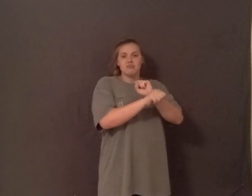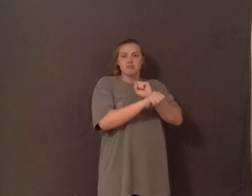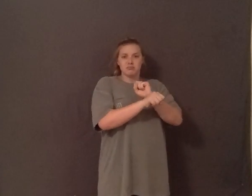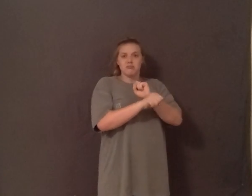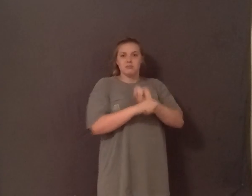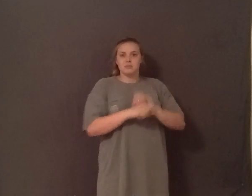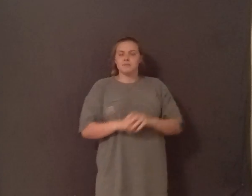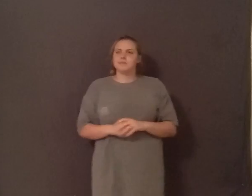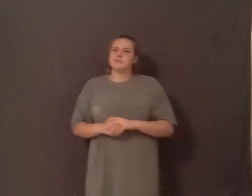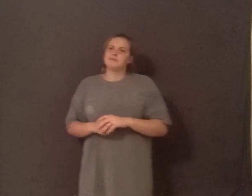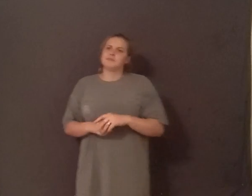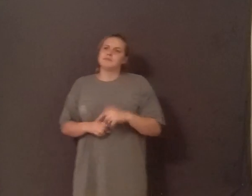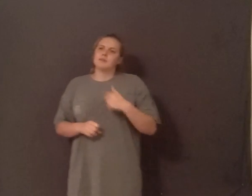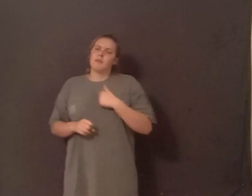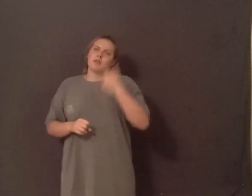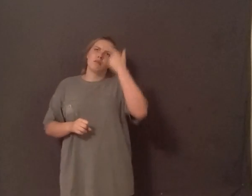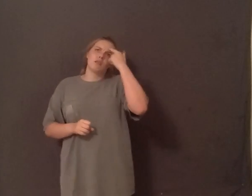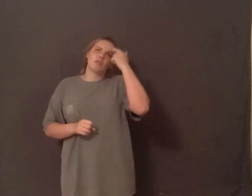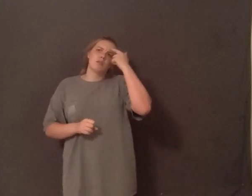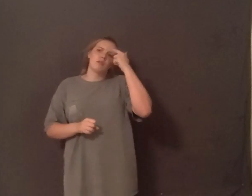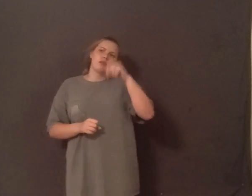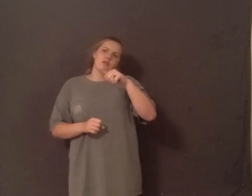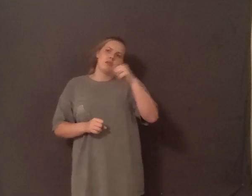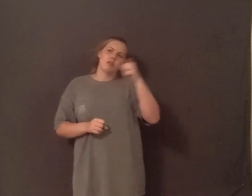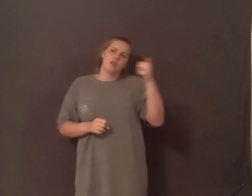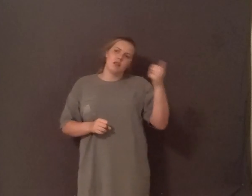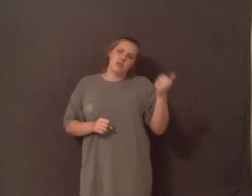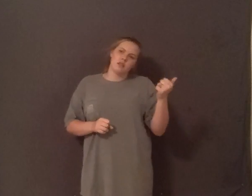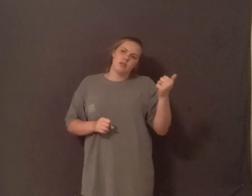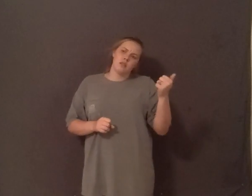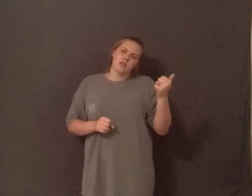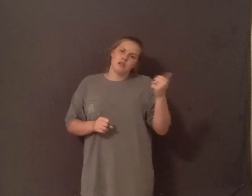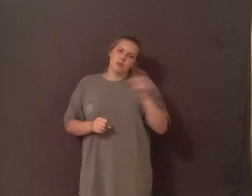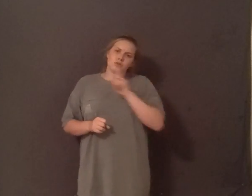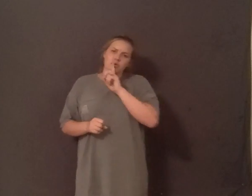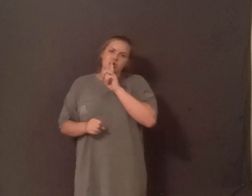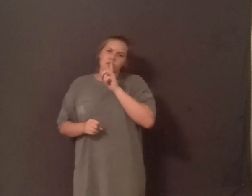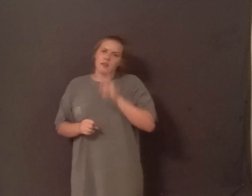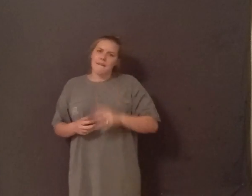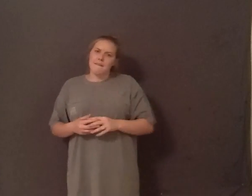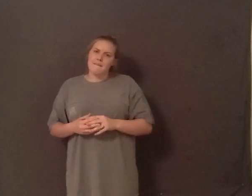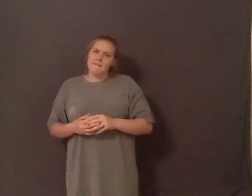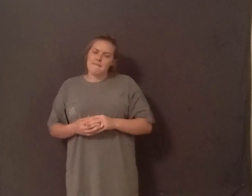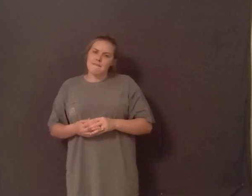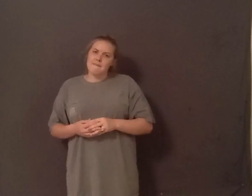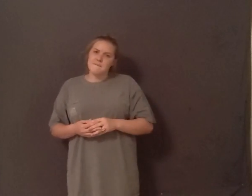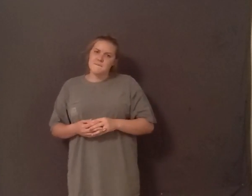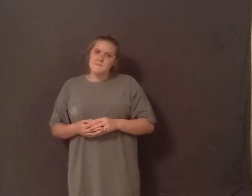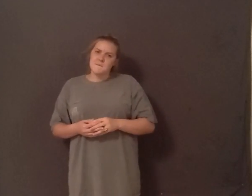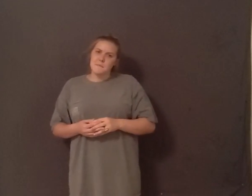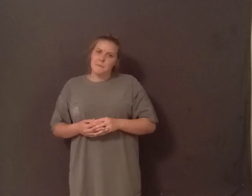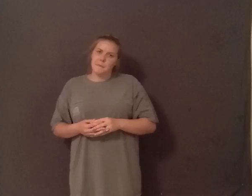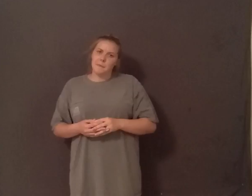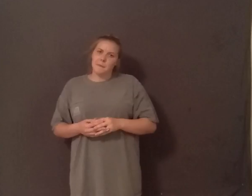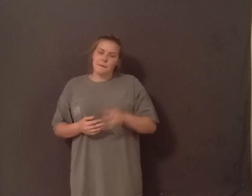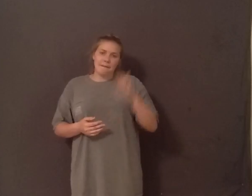can I think of any examples as to why the opposite would be true? Can I think of any examples as to why that would be bad for my life to